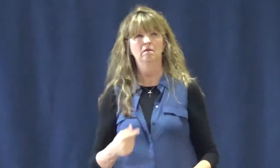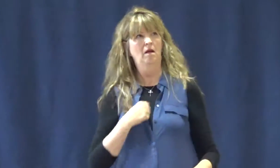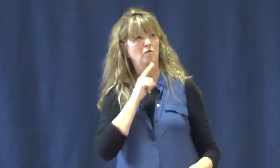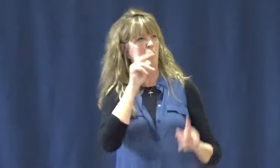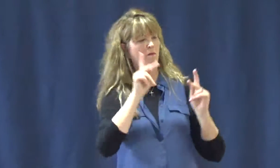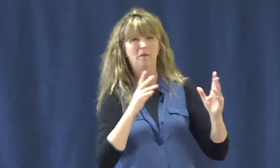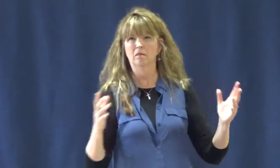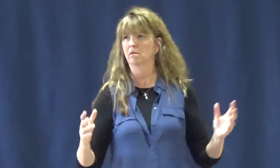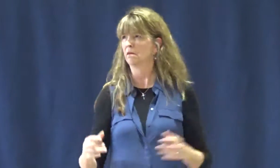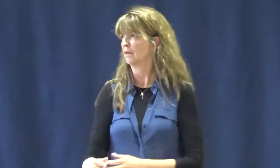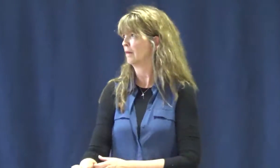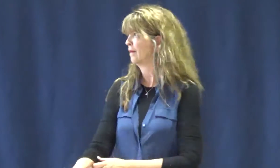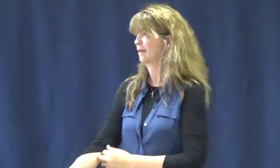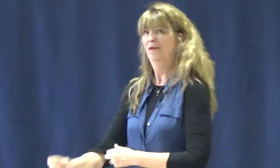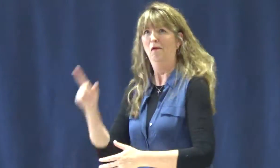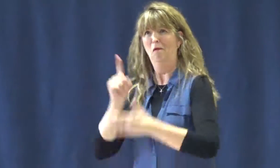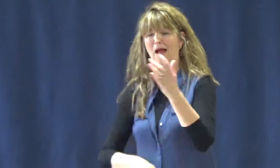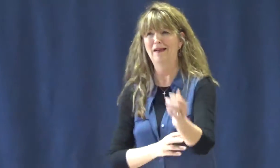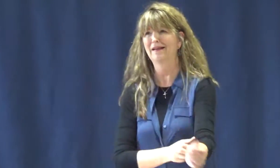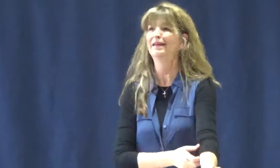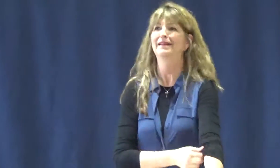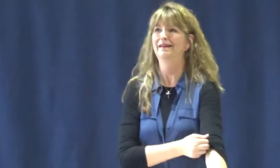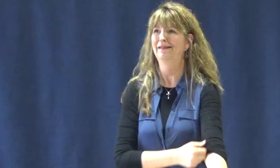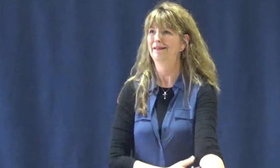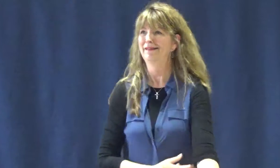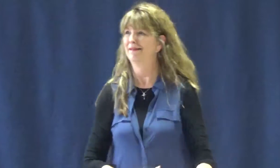division. Some people are like, what?